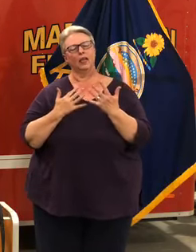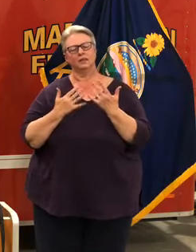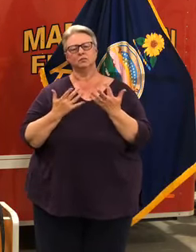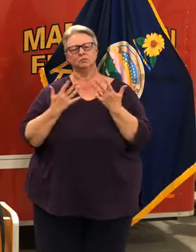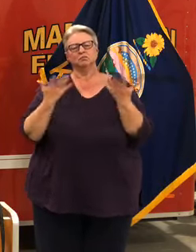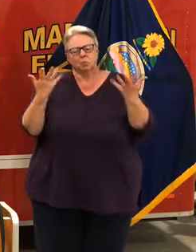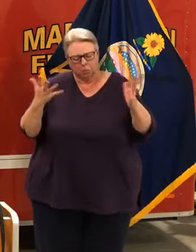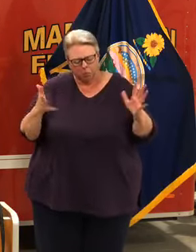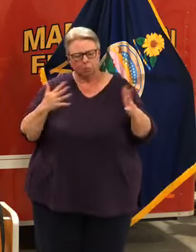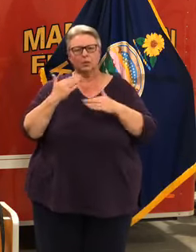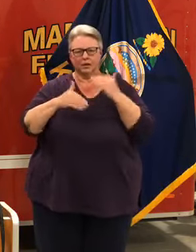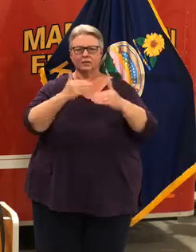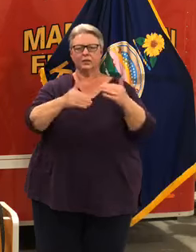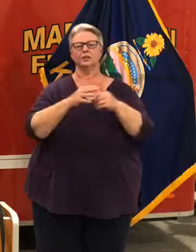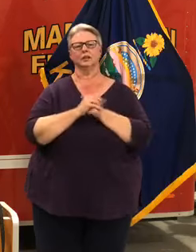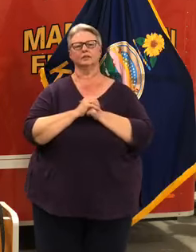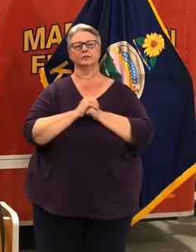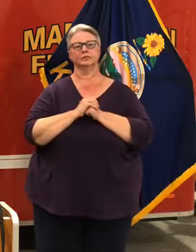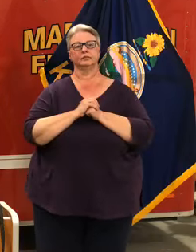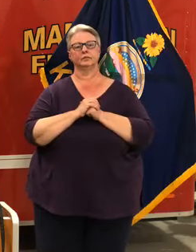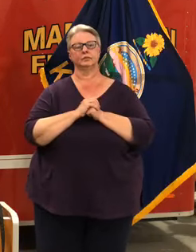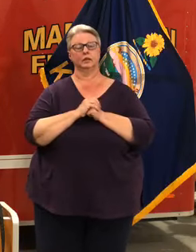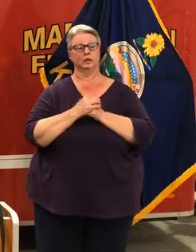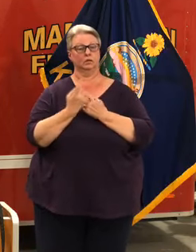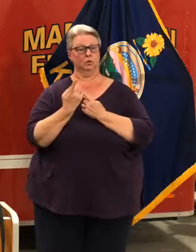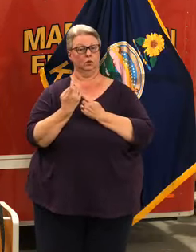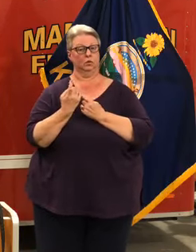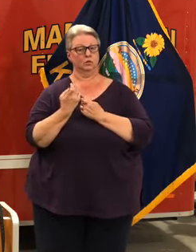this together. We'll now take any questions you might have.